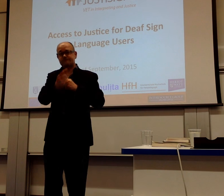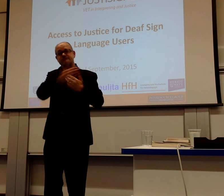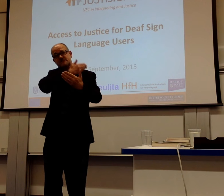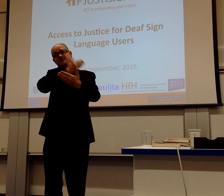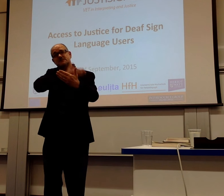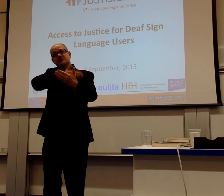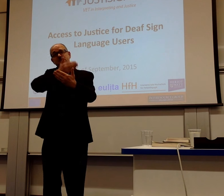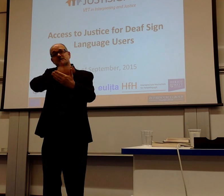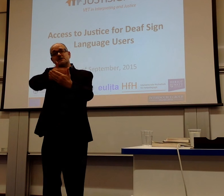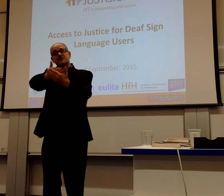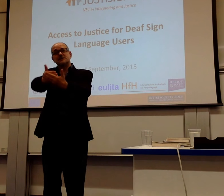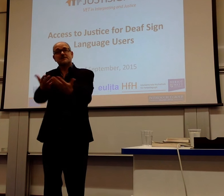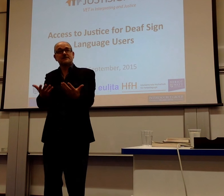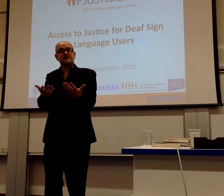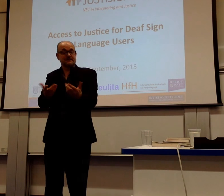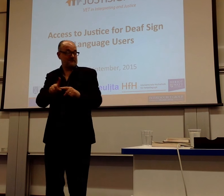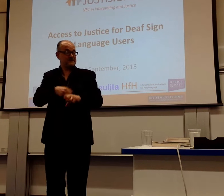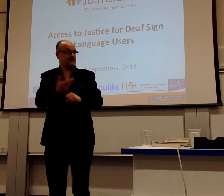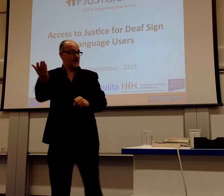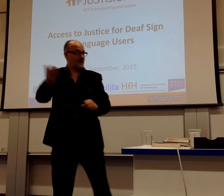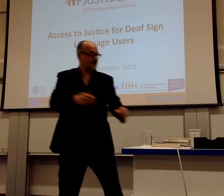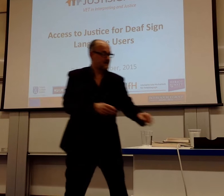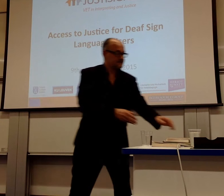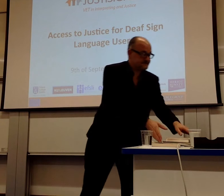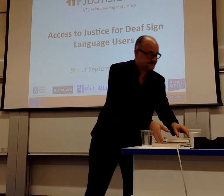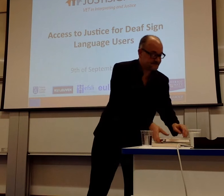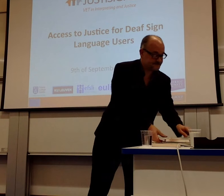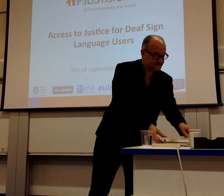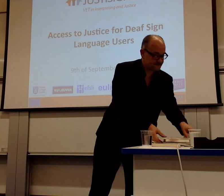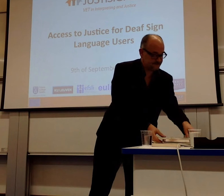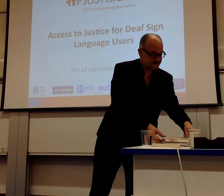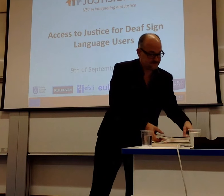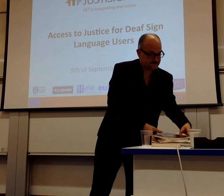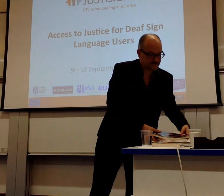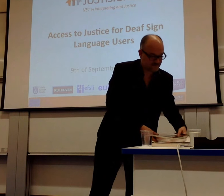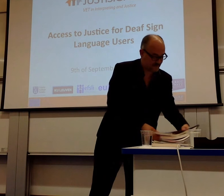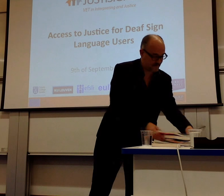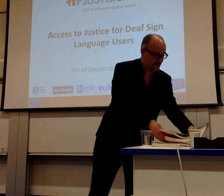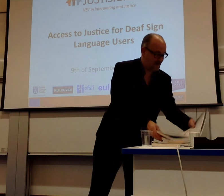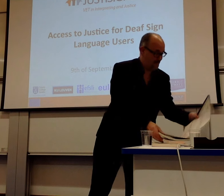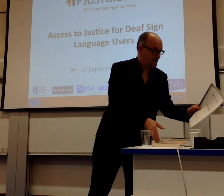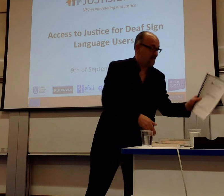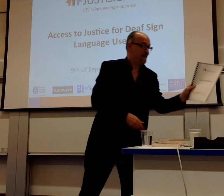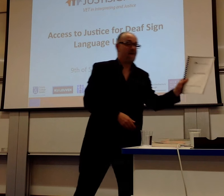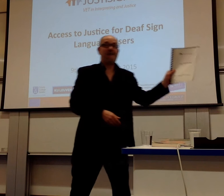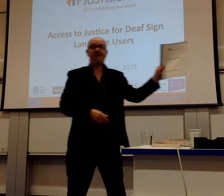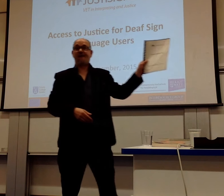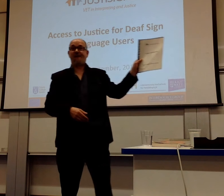We often found that similar problems kept recurring again and again throughout the legal system.